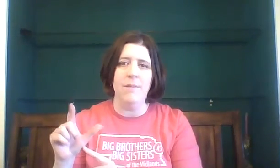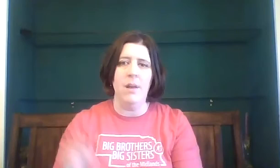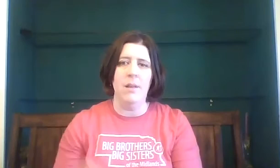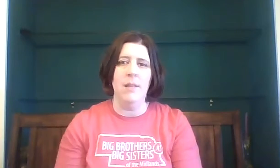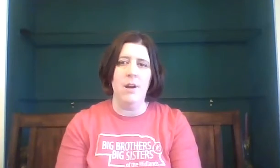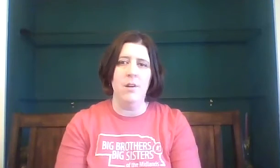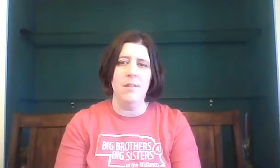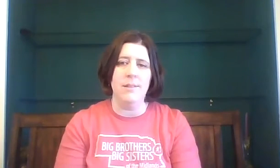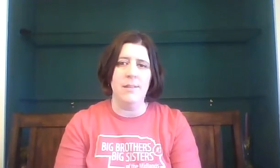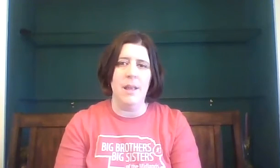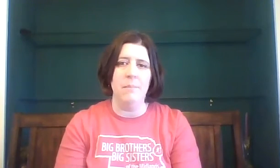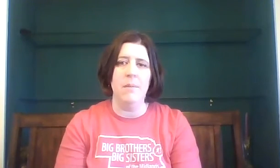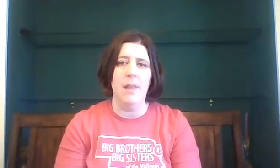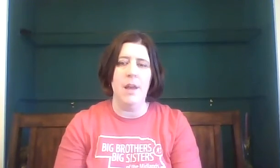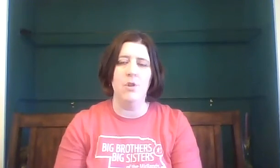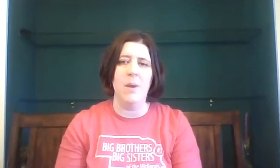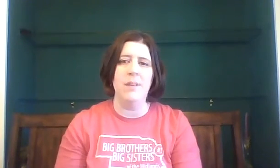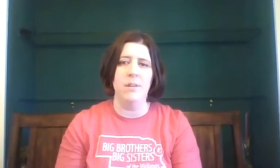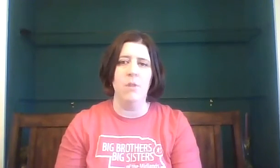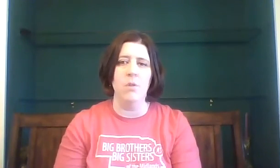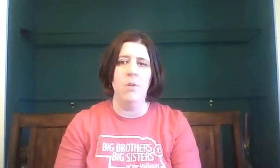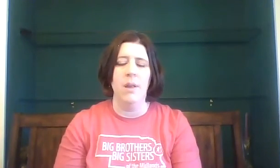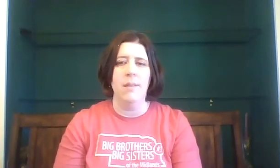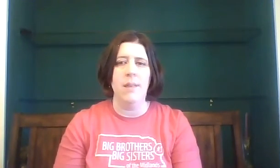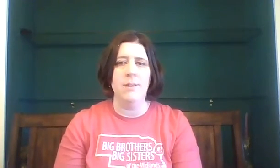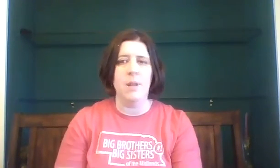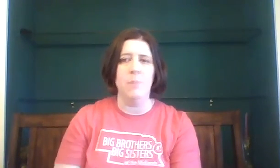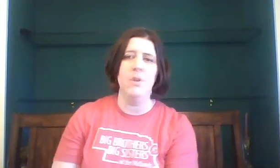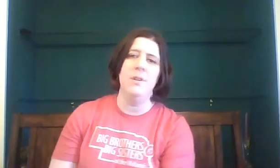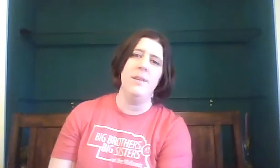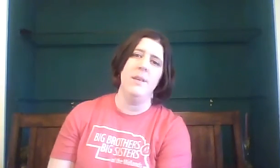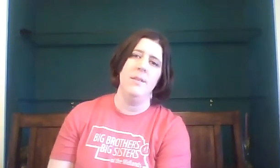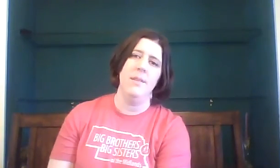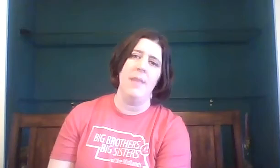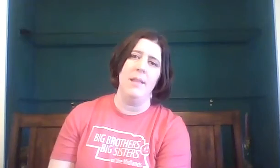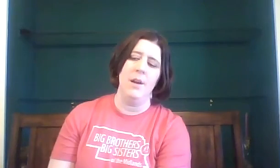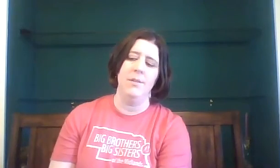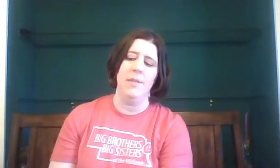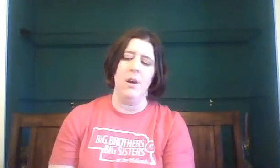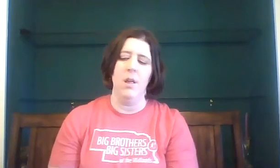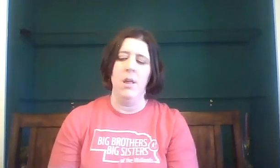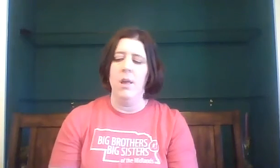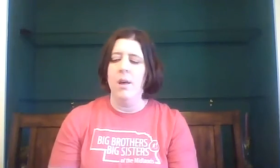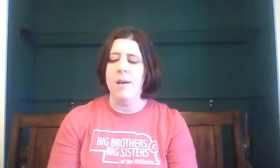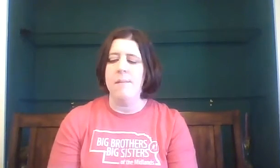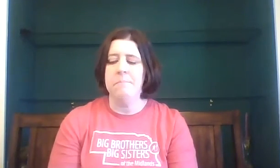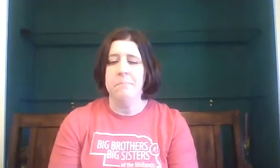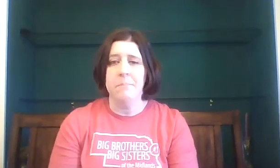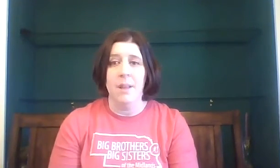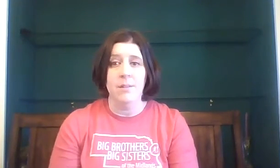a letter that's the same letter twice in a row. That just helps you to see that that letter is there. So